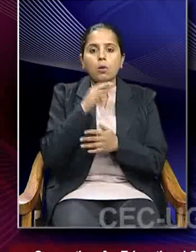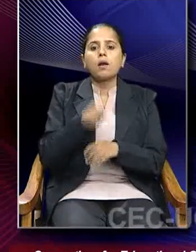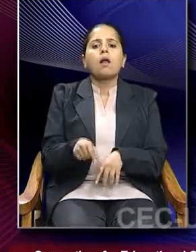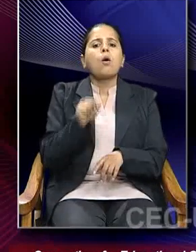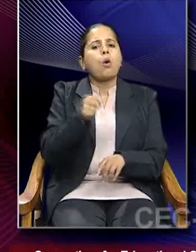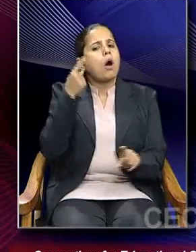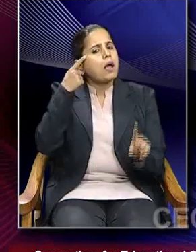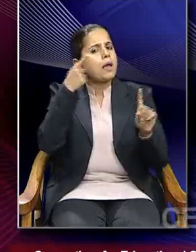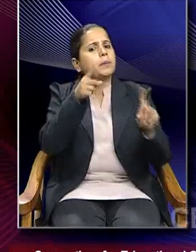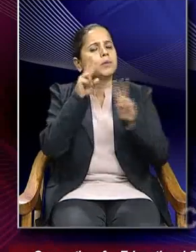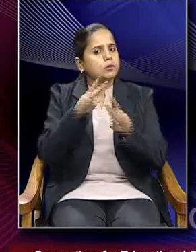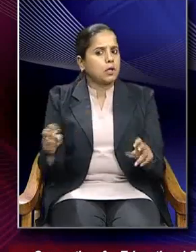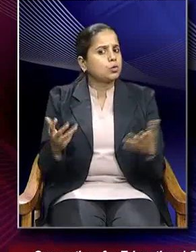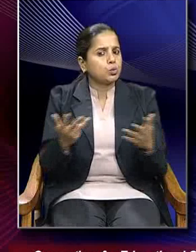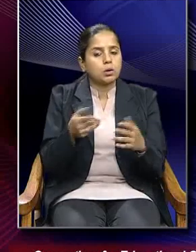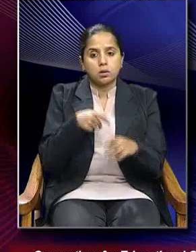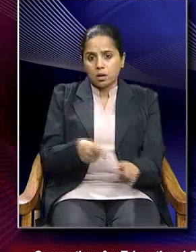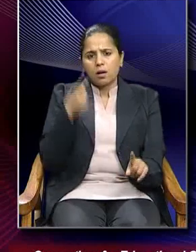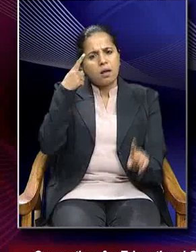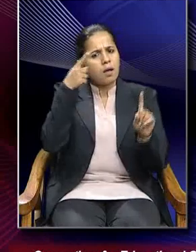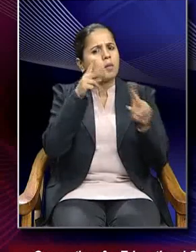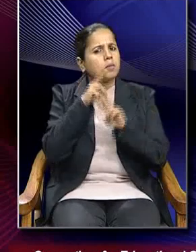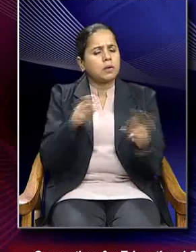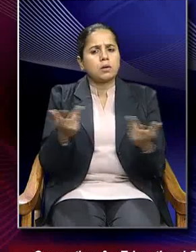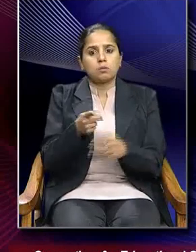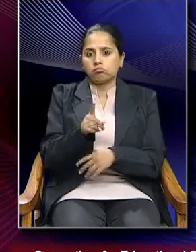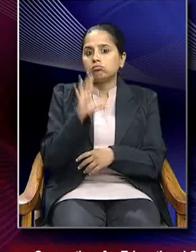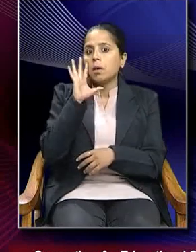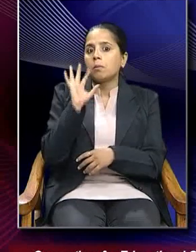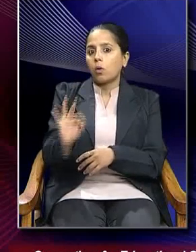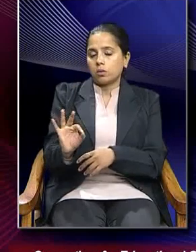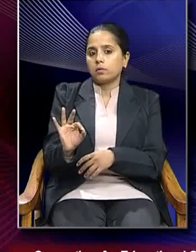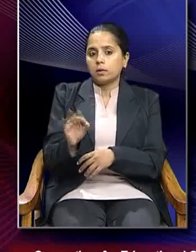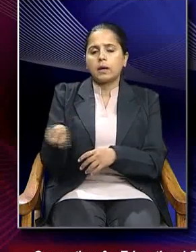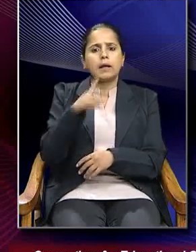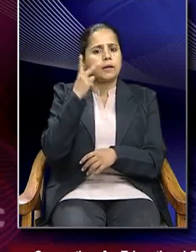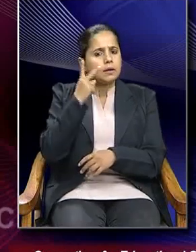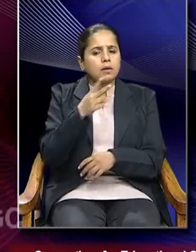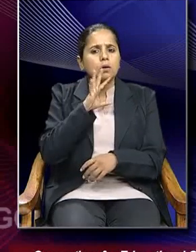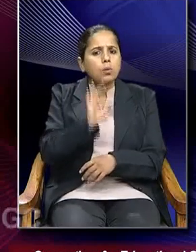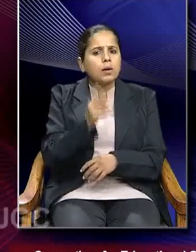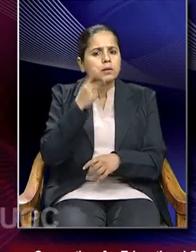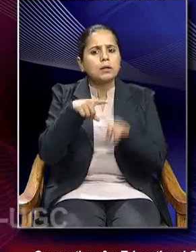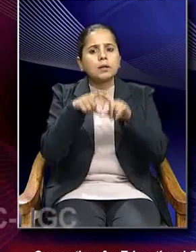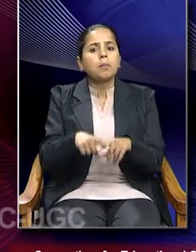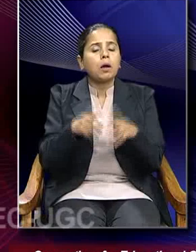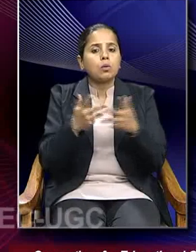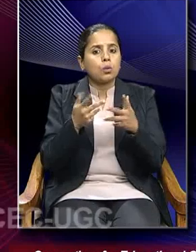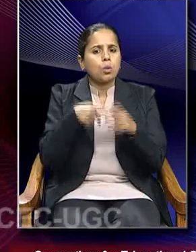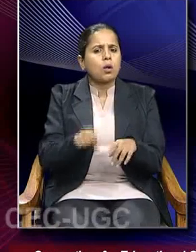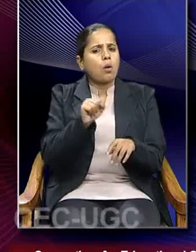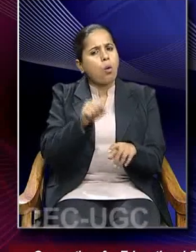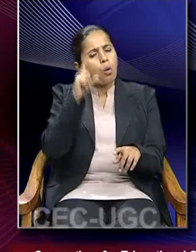of the research. Purpose of the research is very crucial. Depending on what is the objective of the